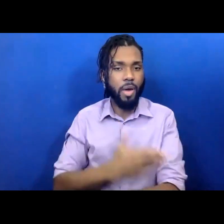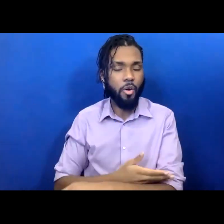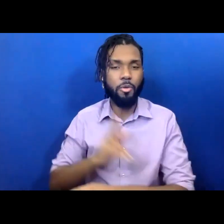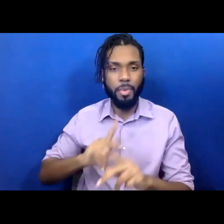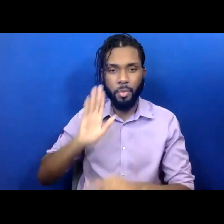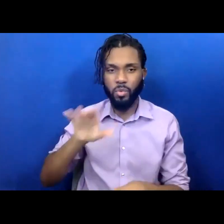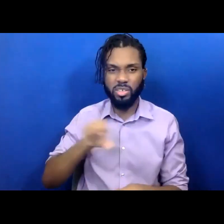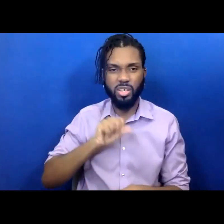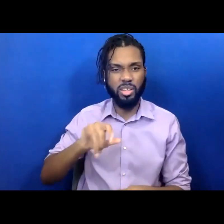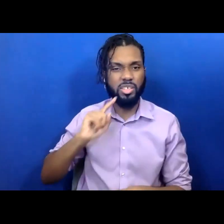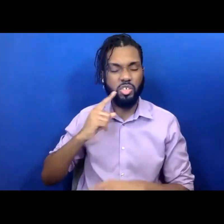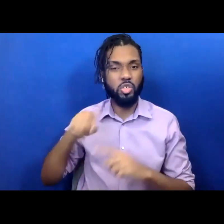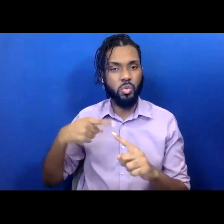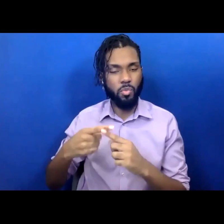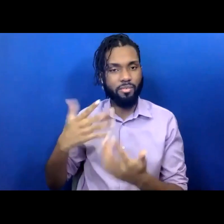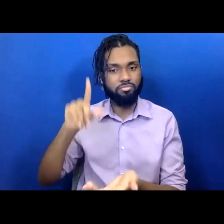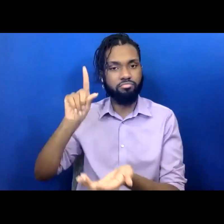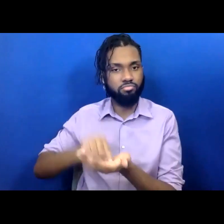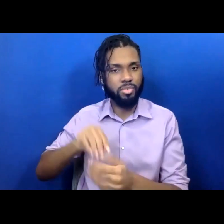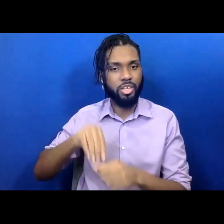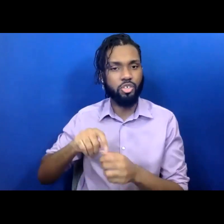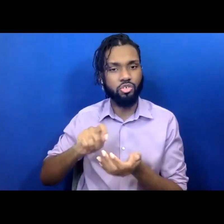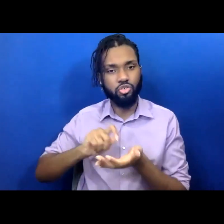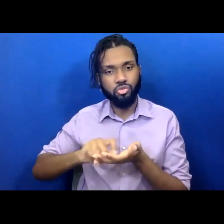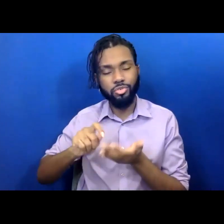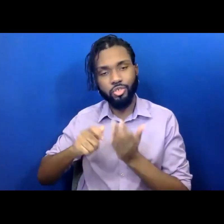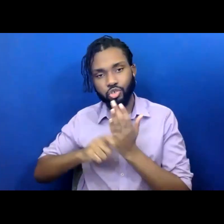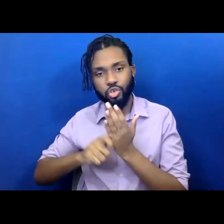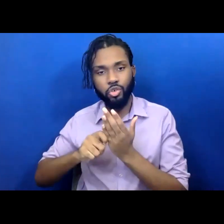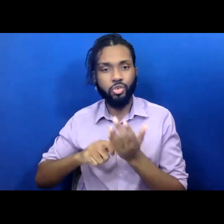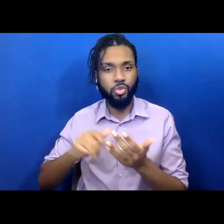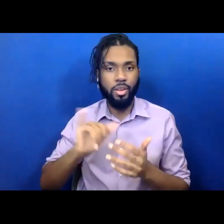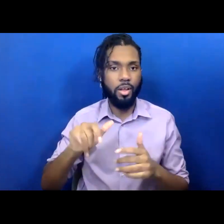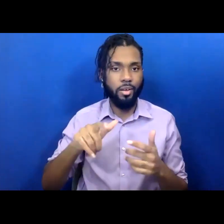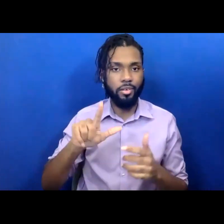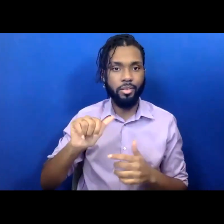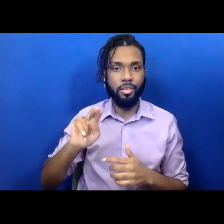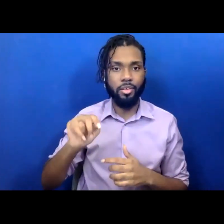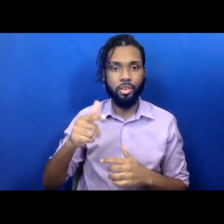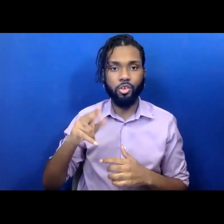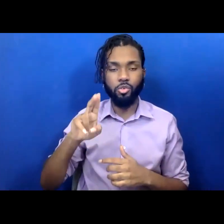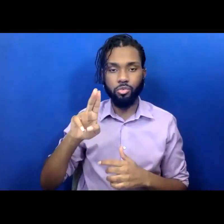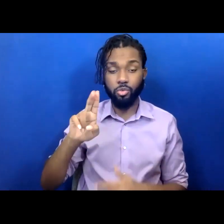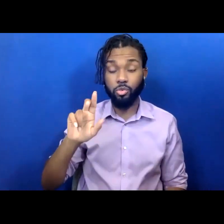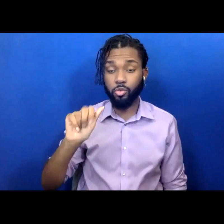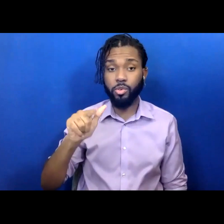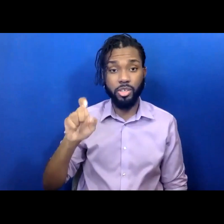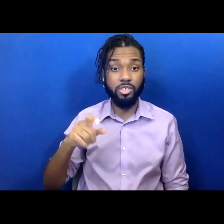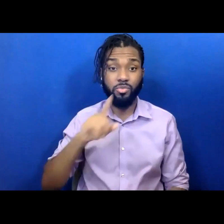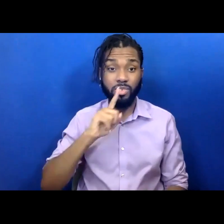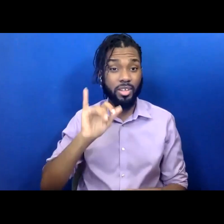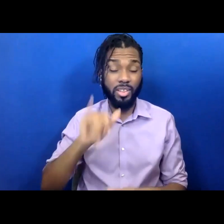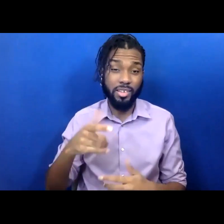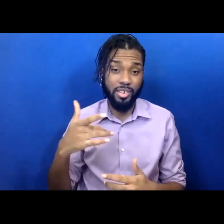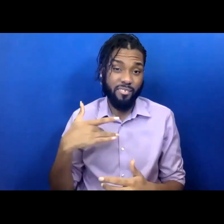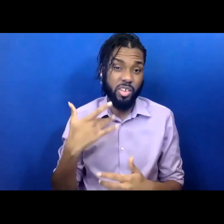they are in the pages of a journal such as Language. And as much as I think that's a huge problem, that this is the only way in which